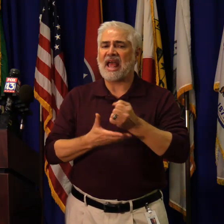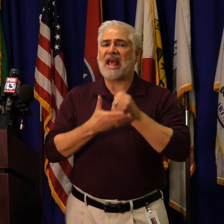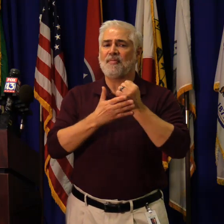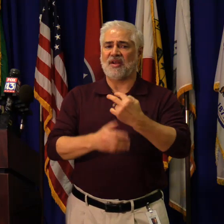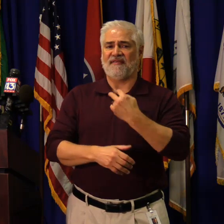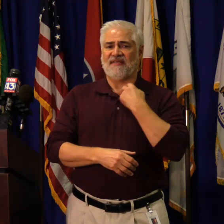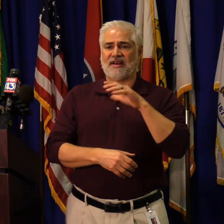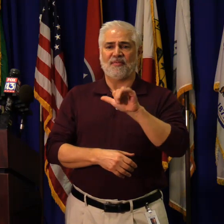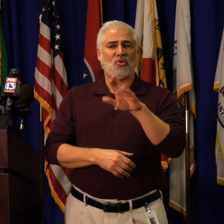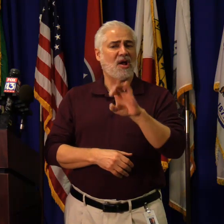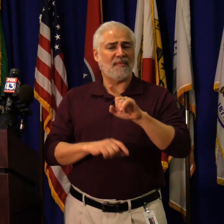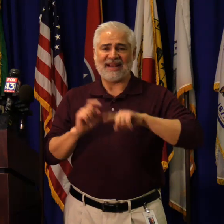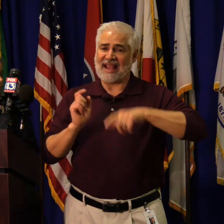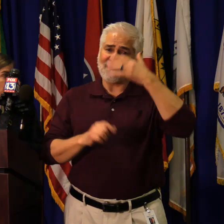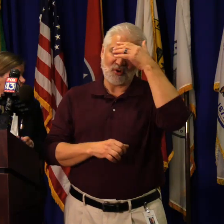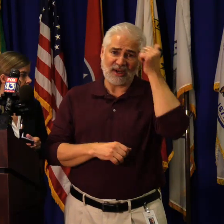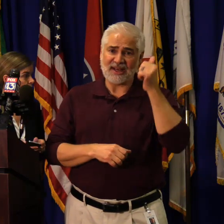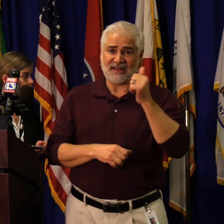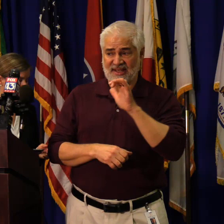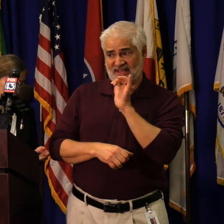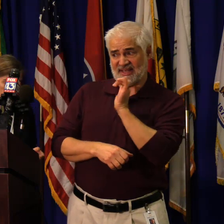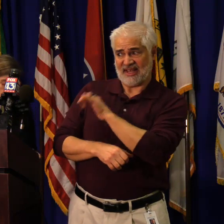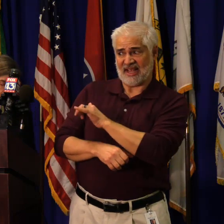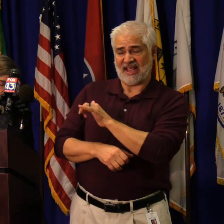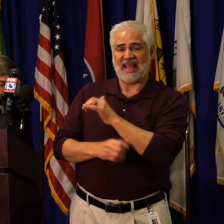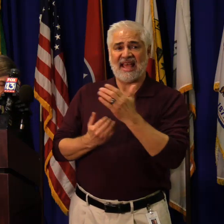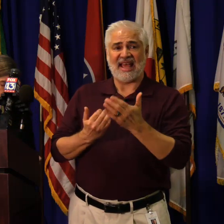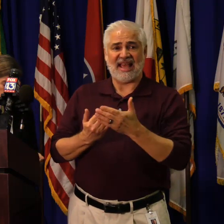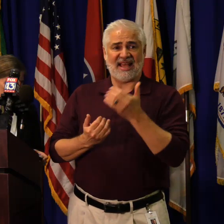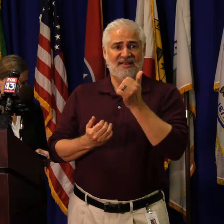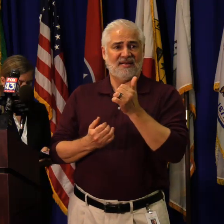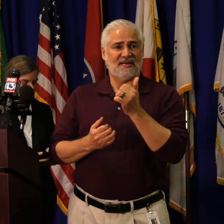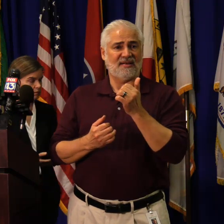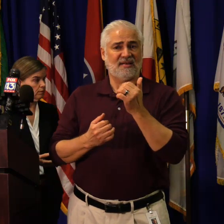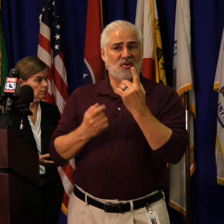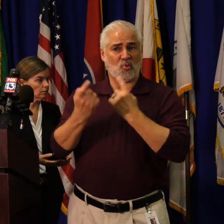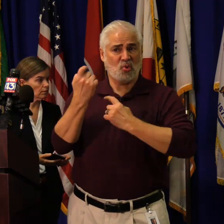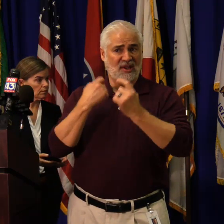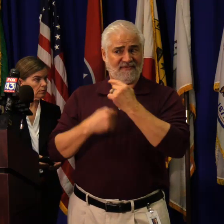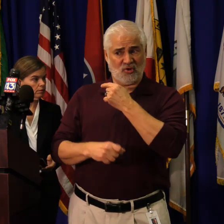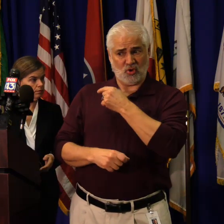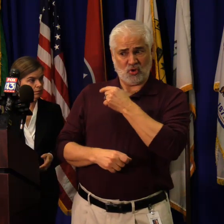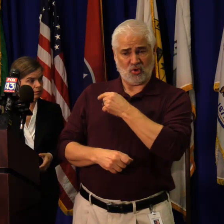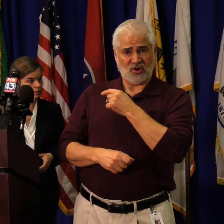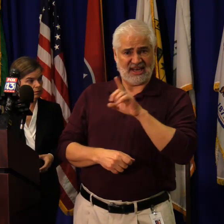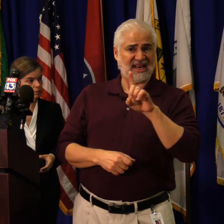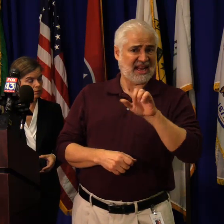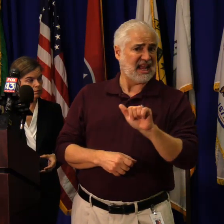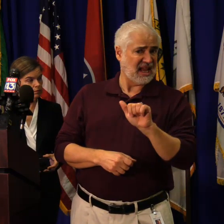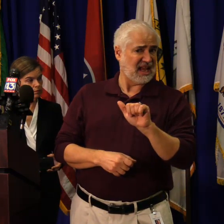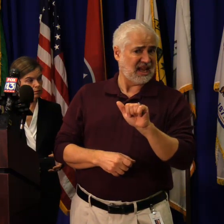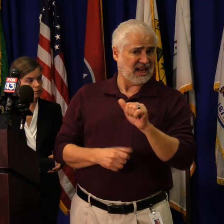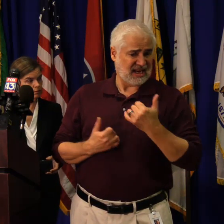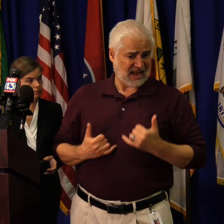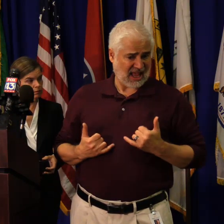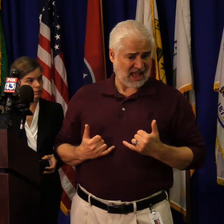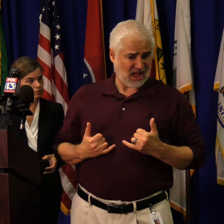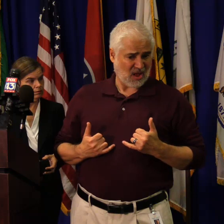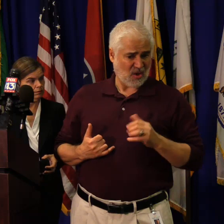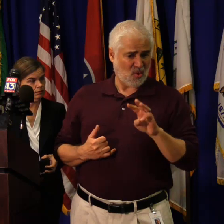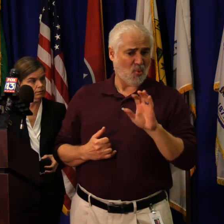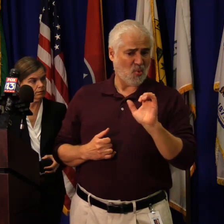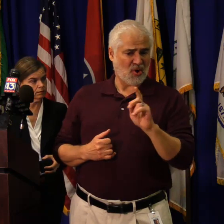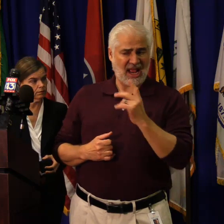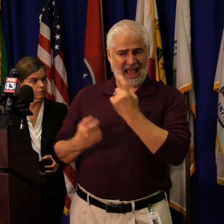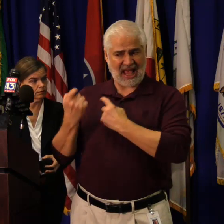time. If you want to stay up, I think to make it easier for everyone, if you have questions for District Attorney Wyrick, ask